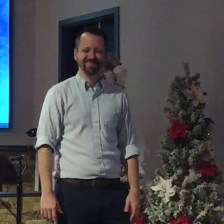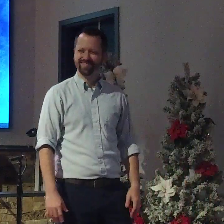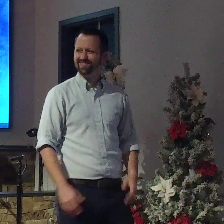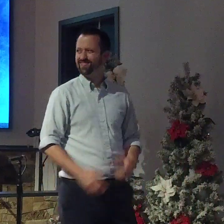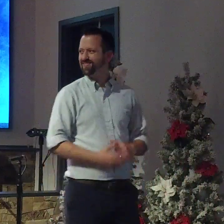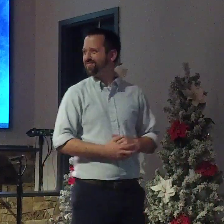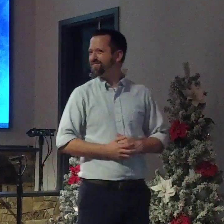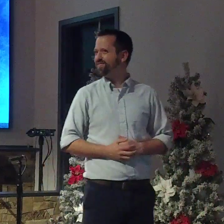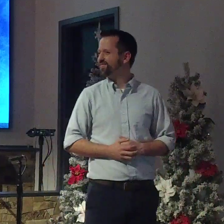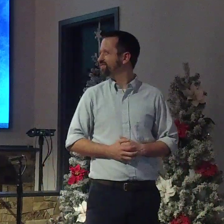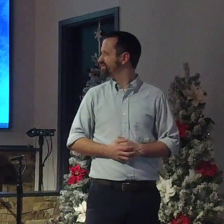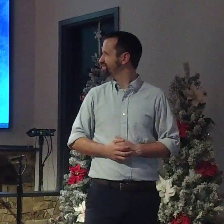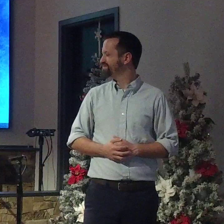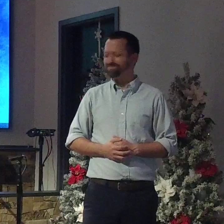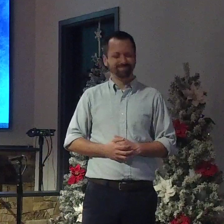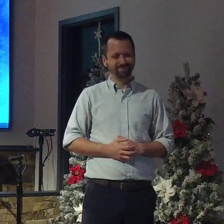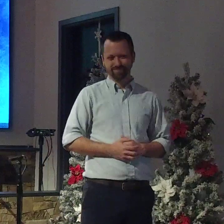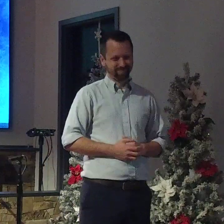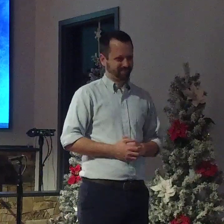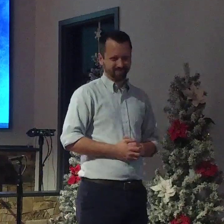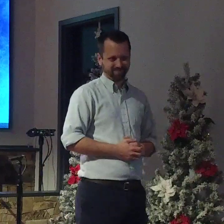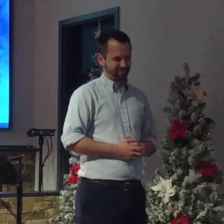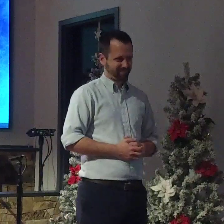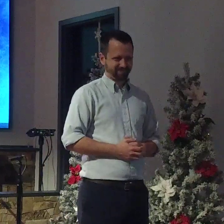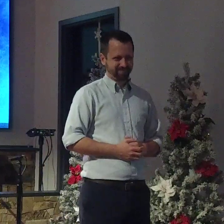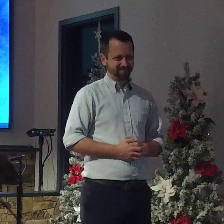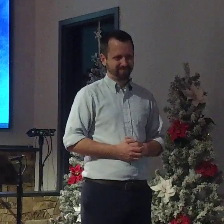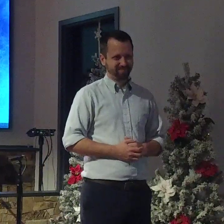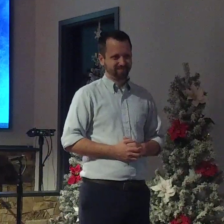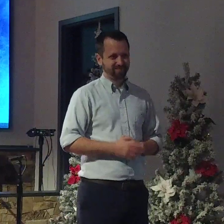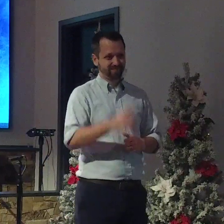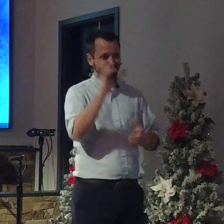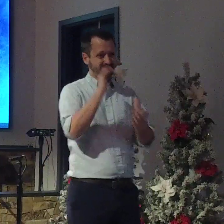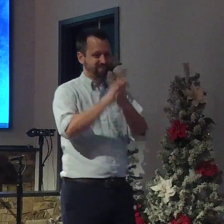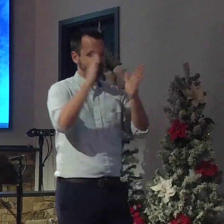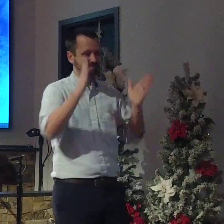saved. And we know Jesus Christ is the Savior.